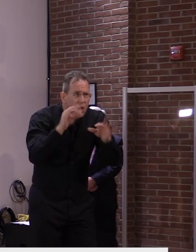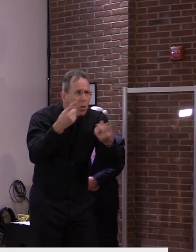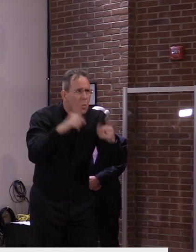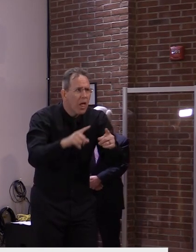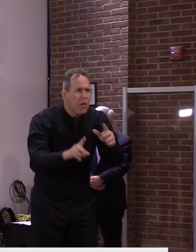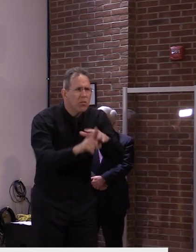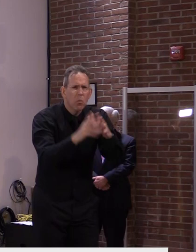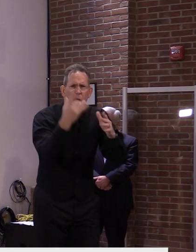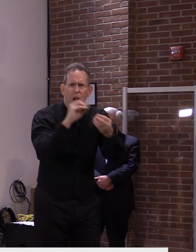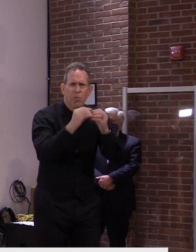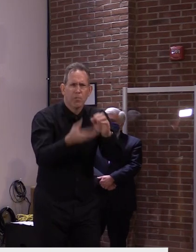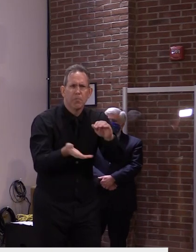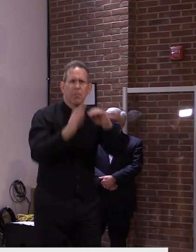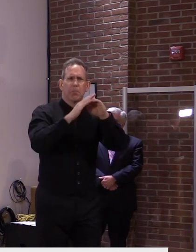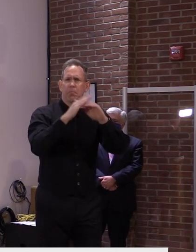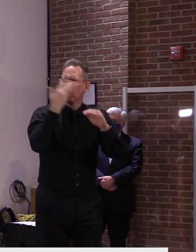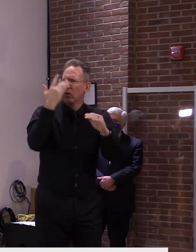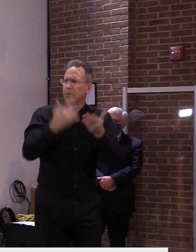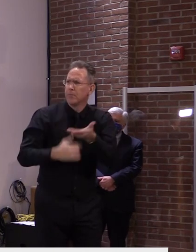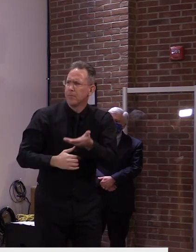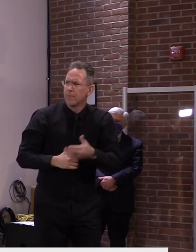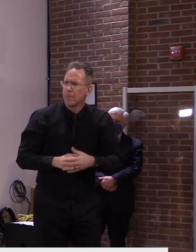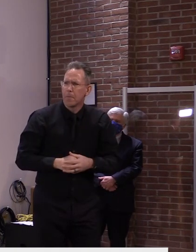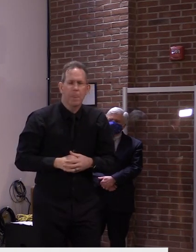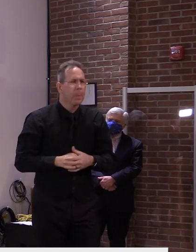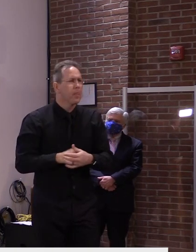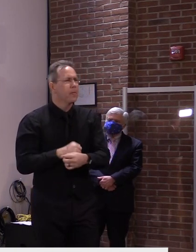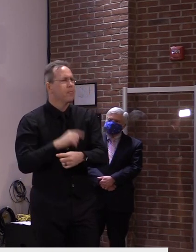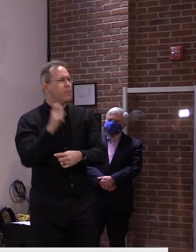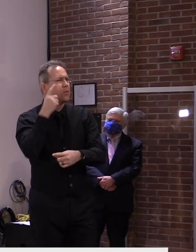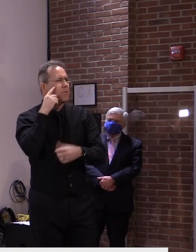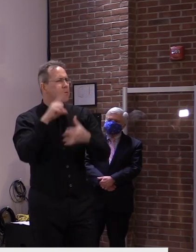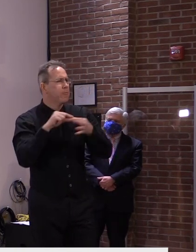Yeah, Commissioner Levine will answer that. I just want to make sure we go back to the other